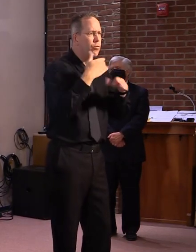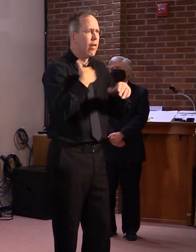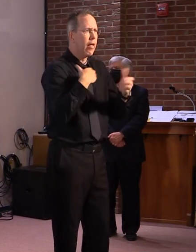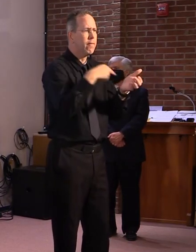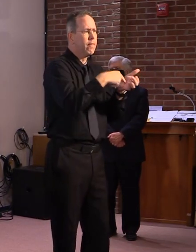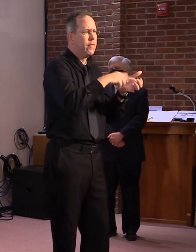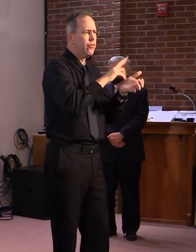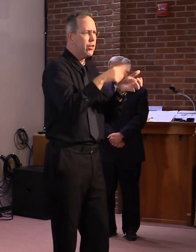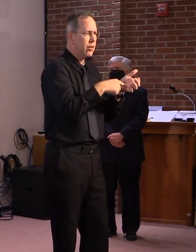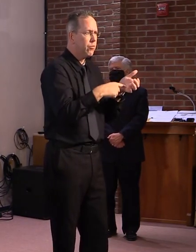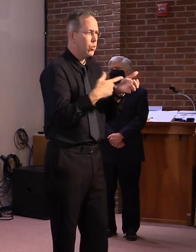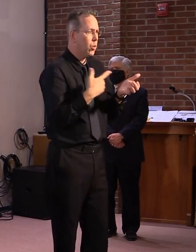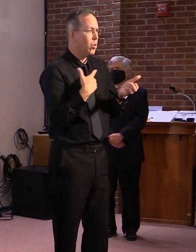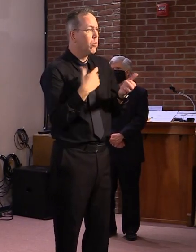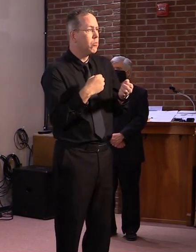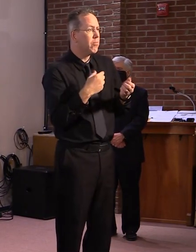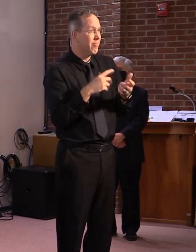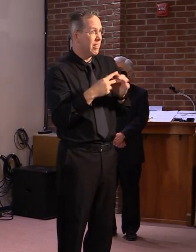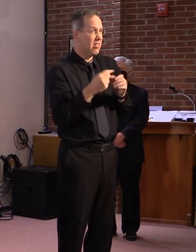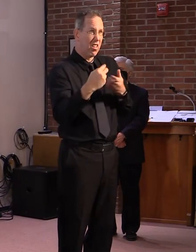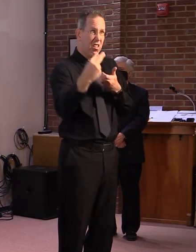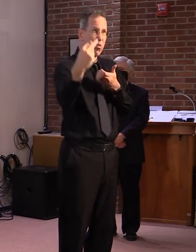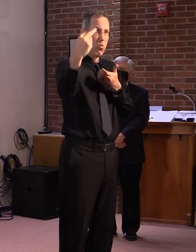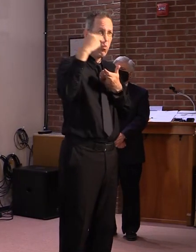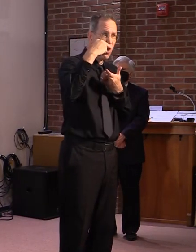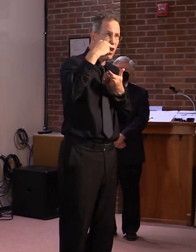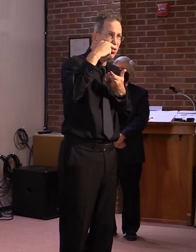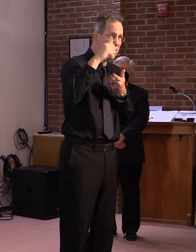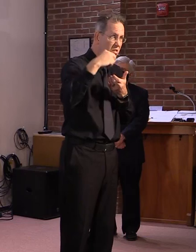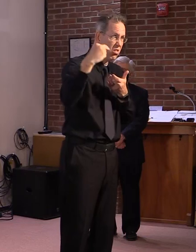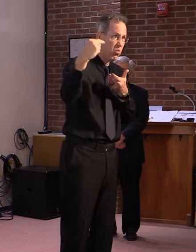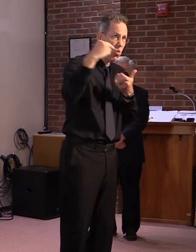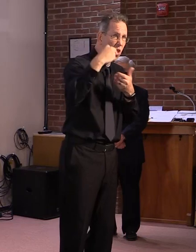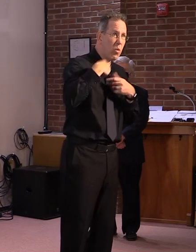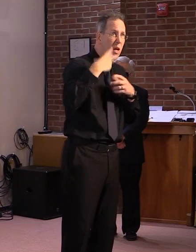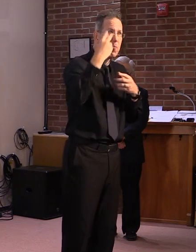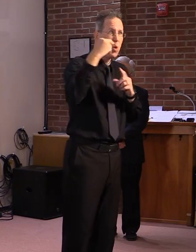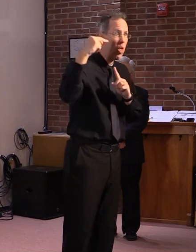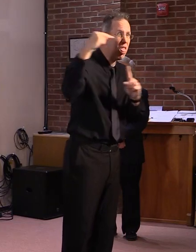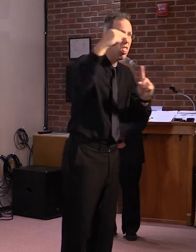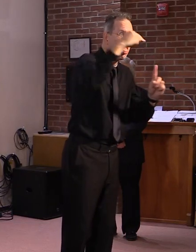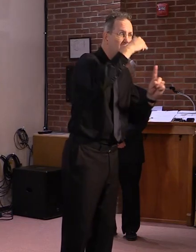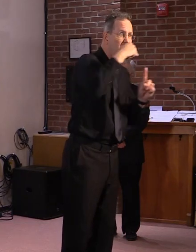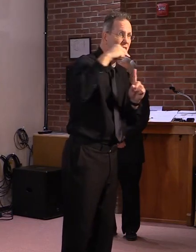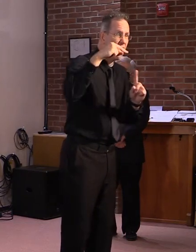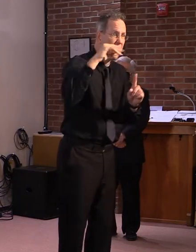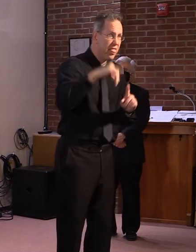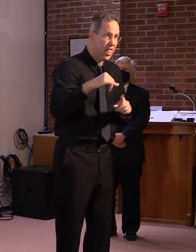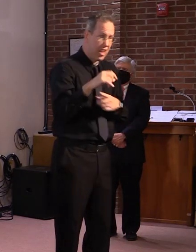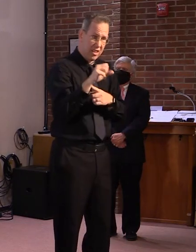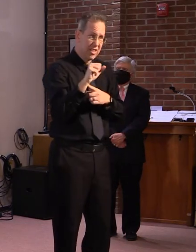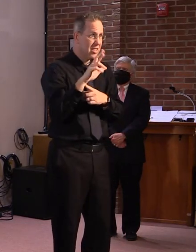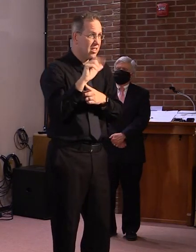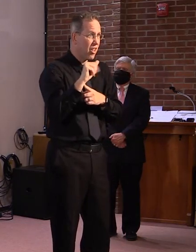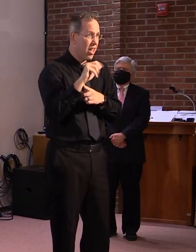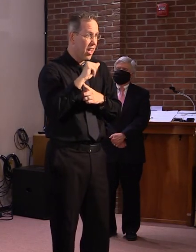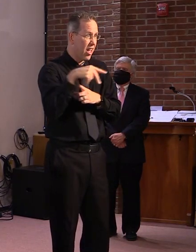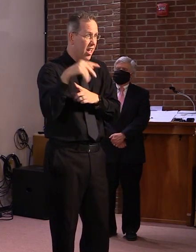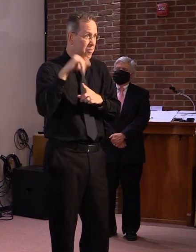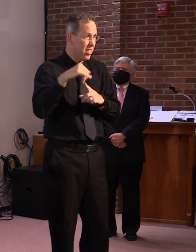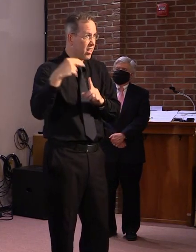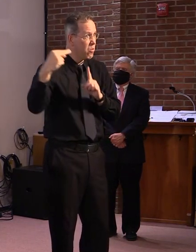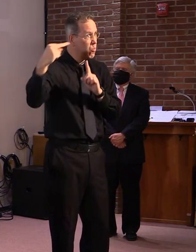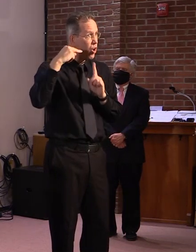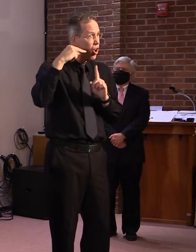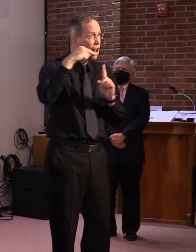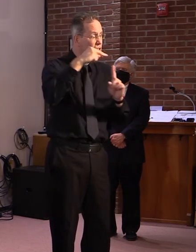public and be able to determine if they've had contact with someone also has this app? Is that my understanding? Yeah, that would be a different,